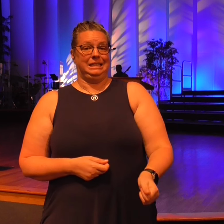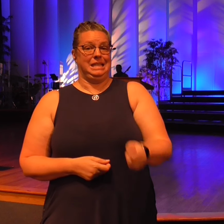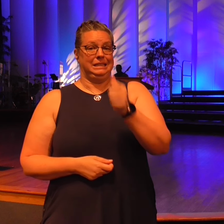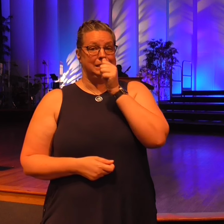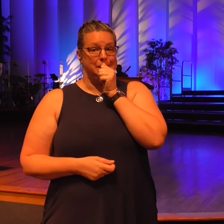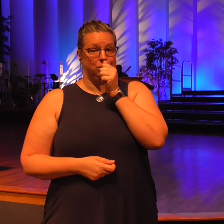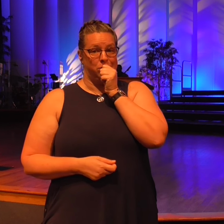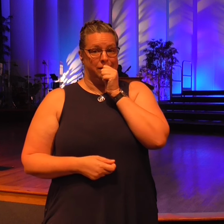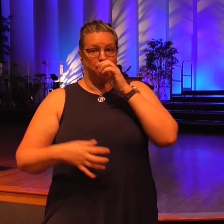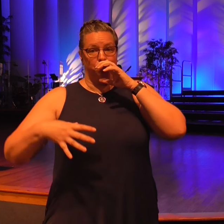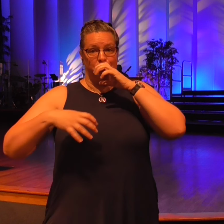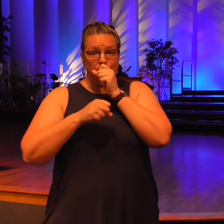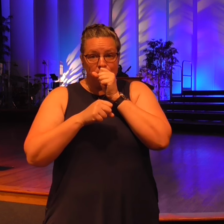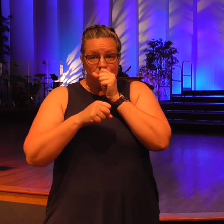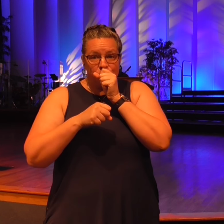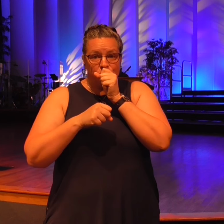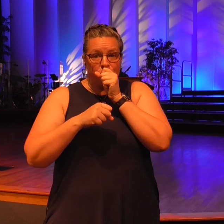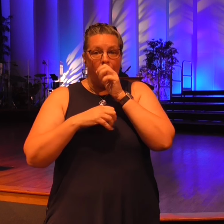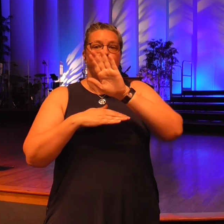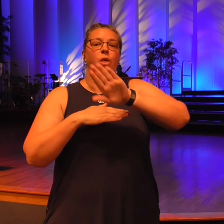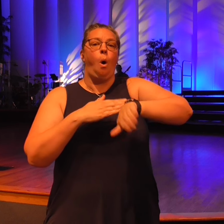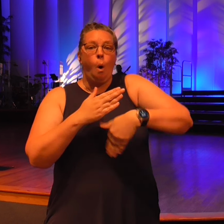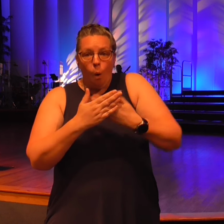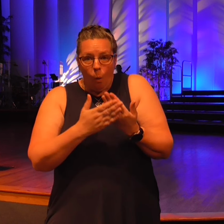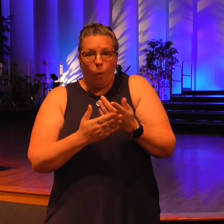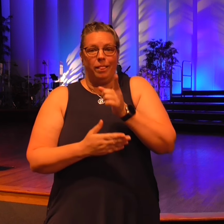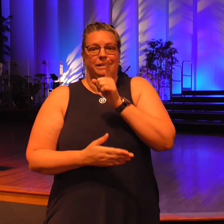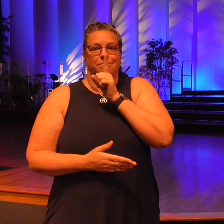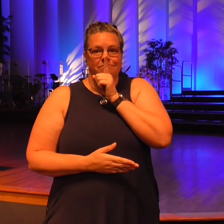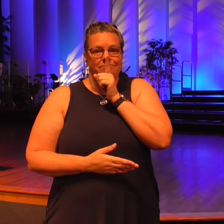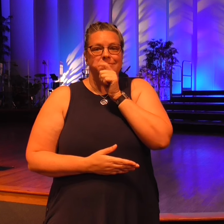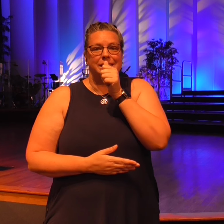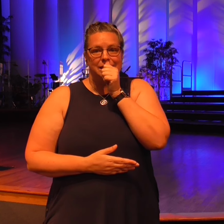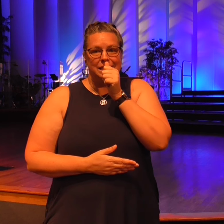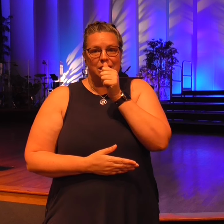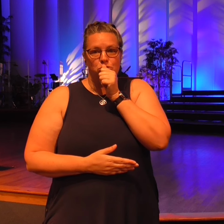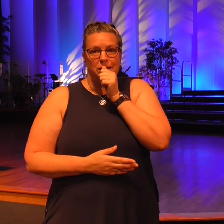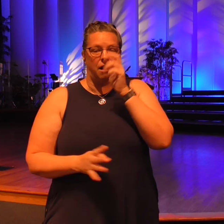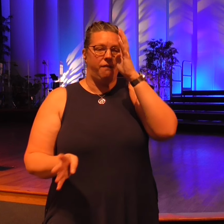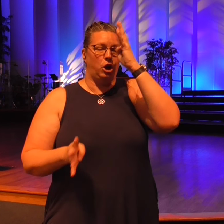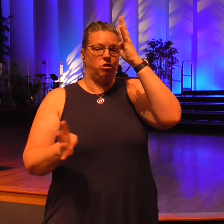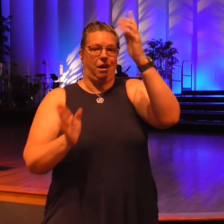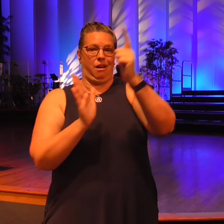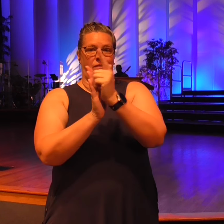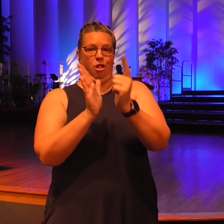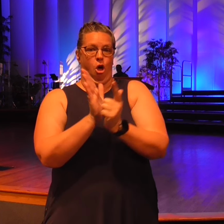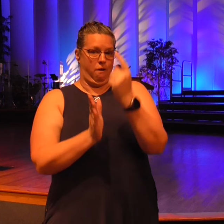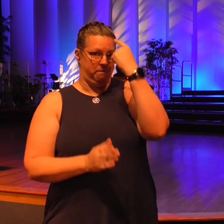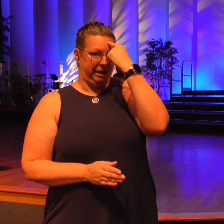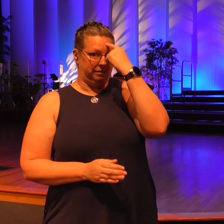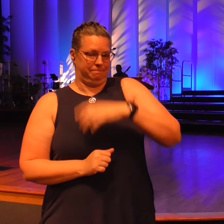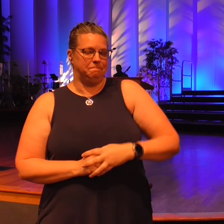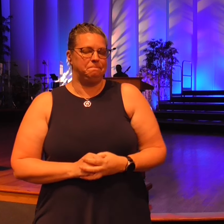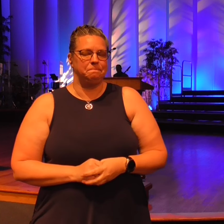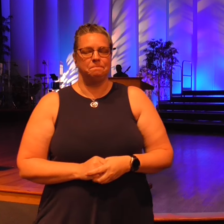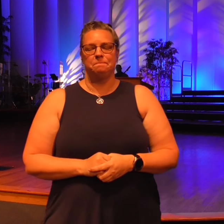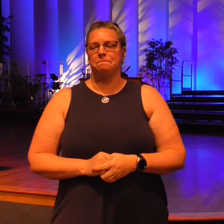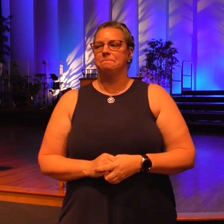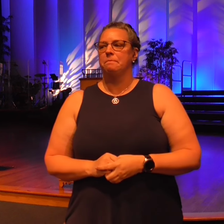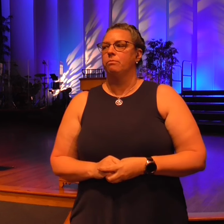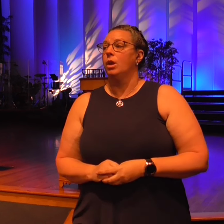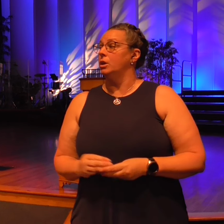and the whole secret of the creative law of mind. So now as we get